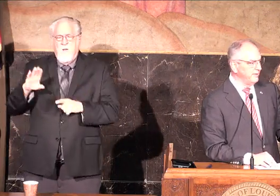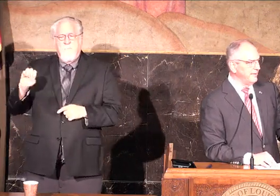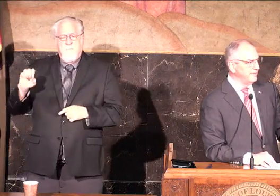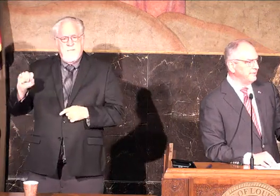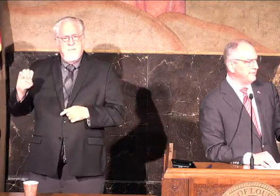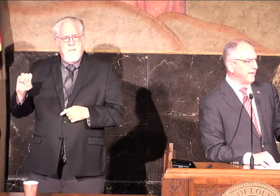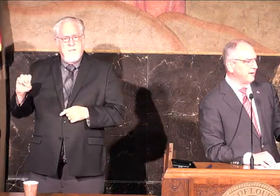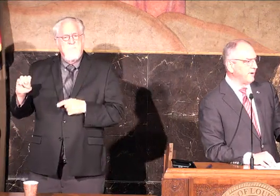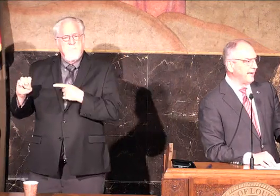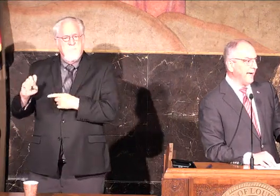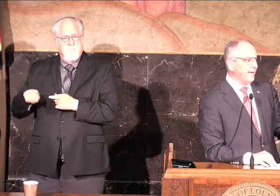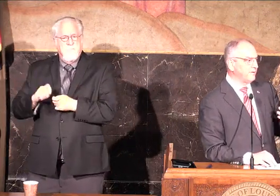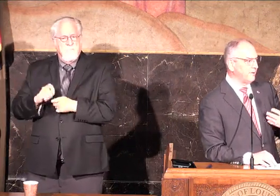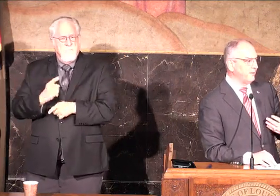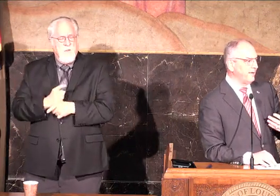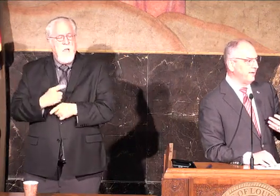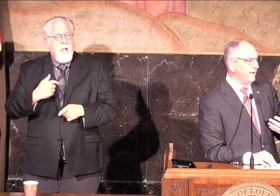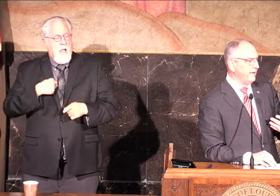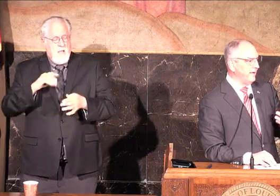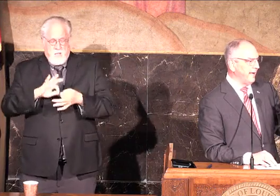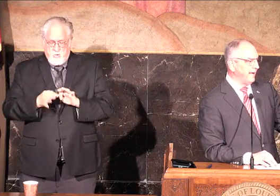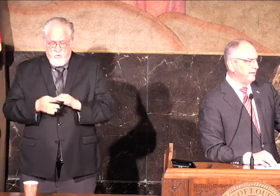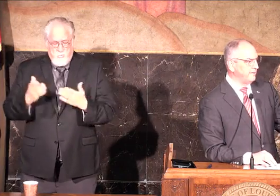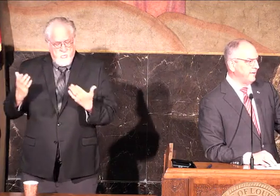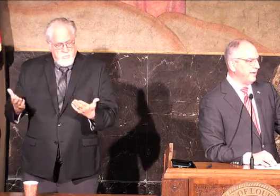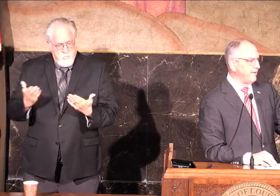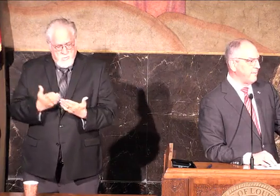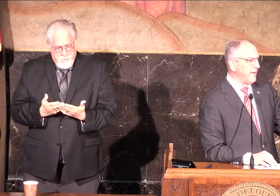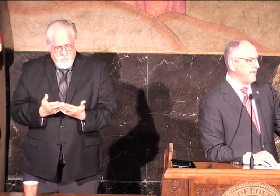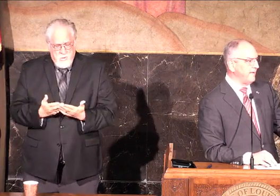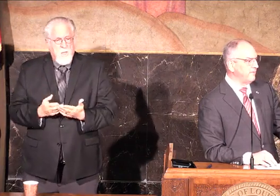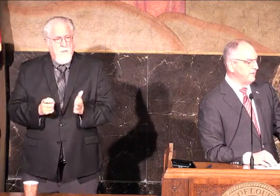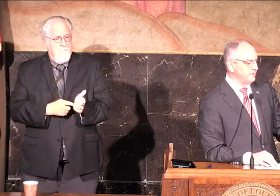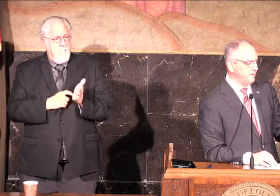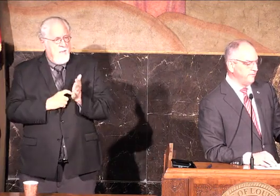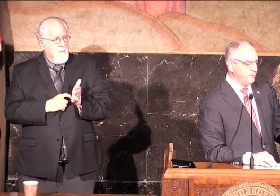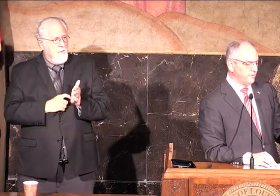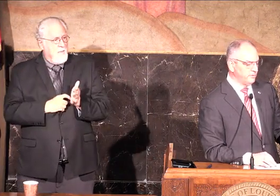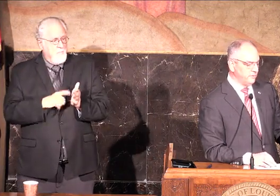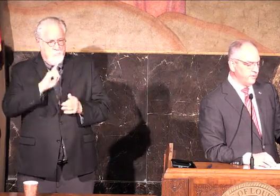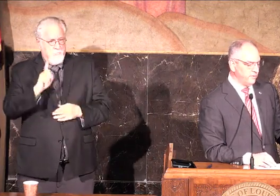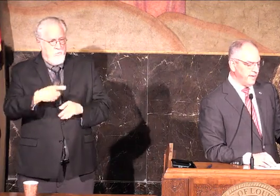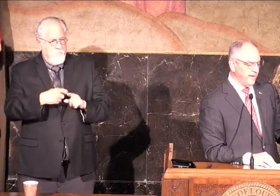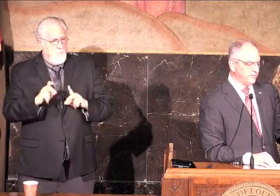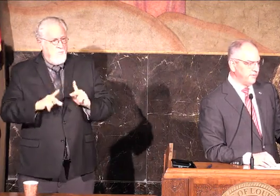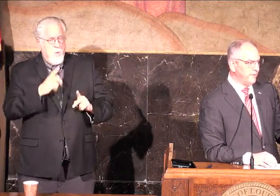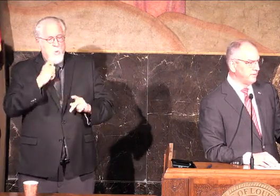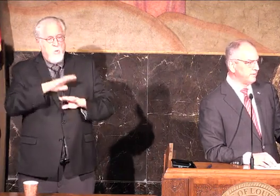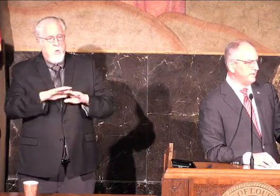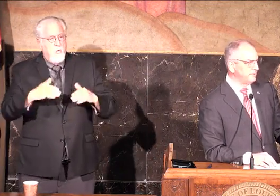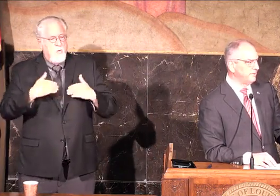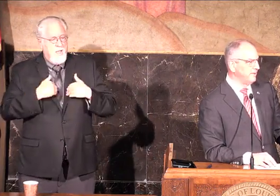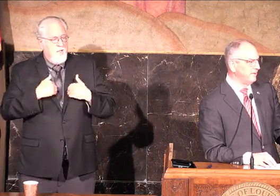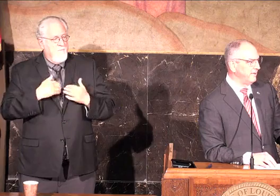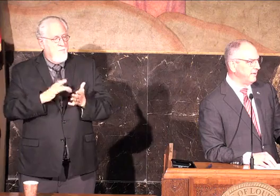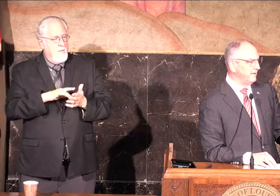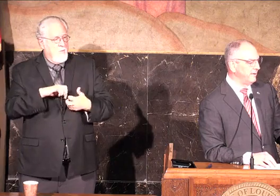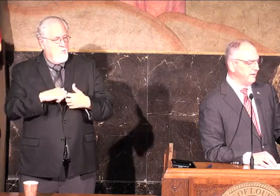is exactly right. I interpret it as a mandate for those individuals who don't have some medical